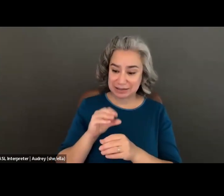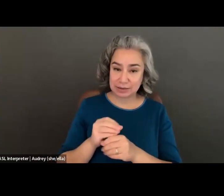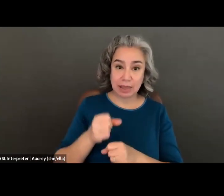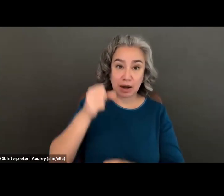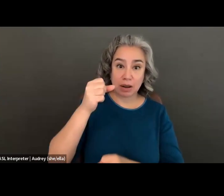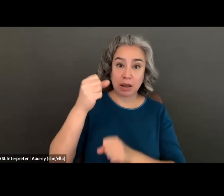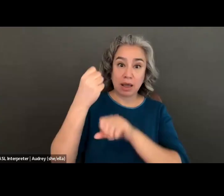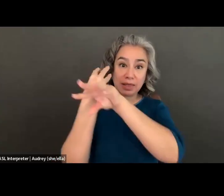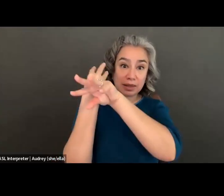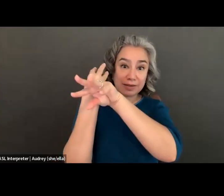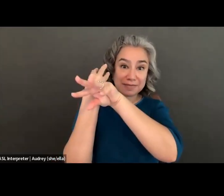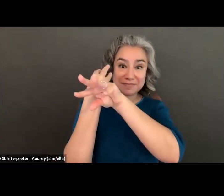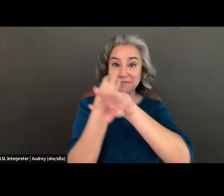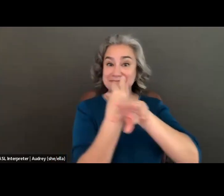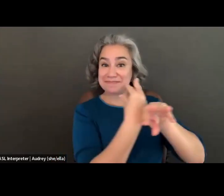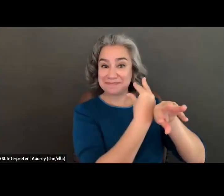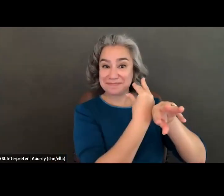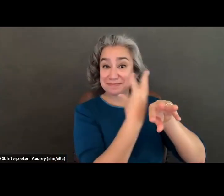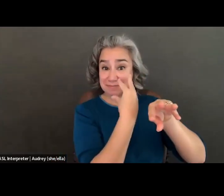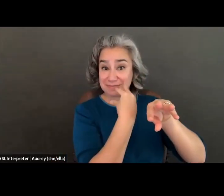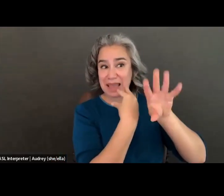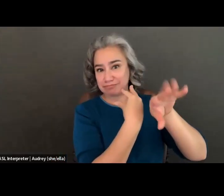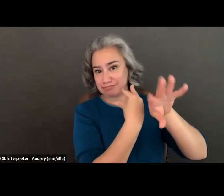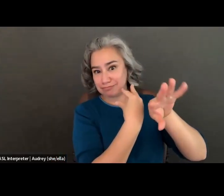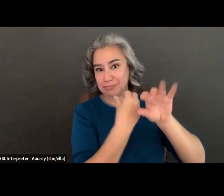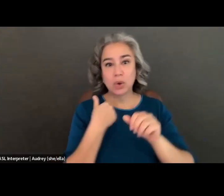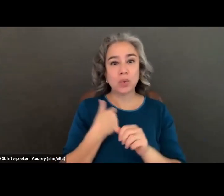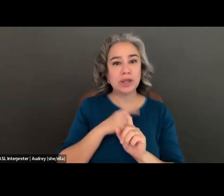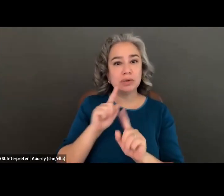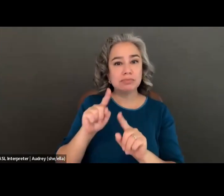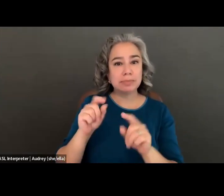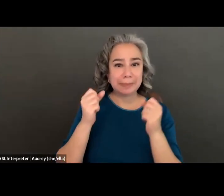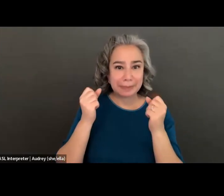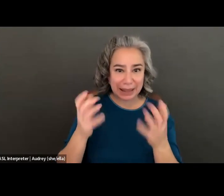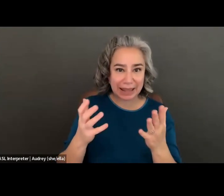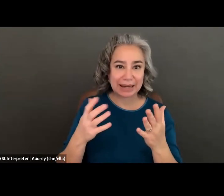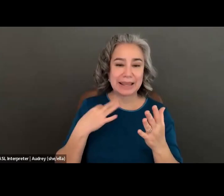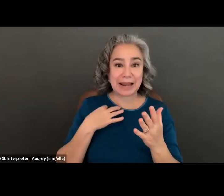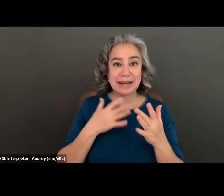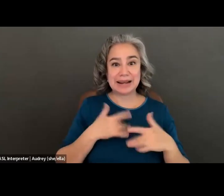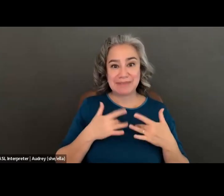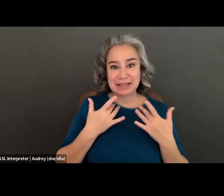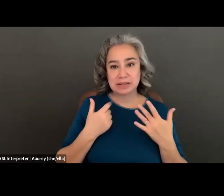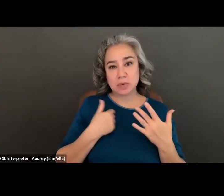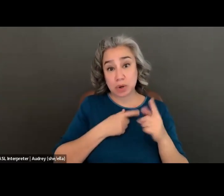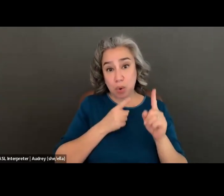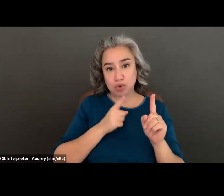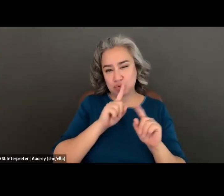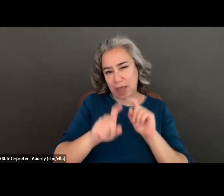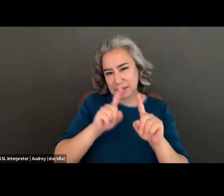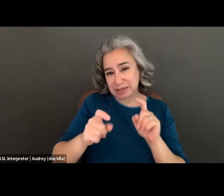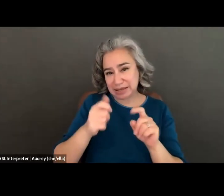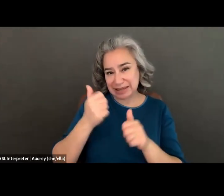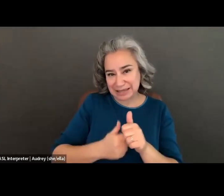one camera facing towards me. We went to as many candidate events as we could, and we had a goal of asking each candidate at